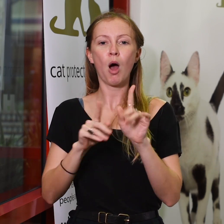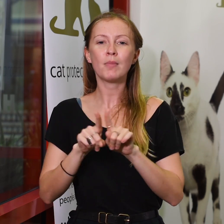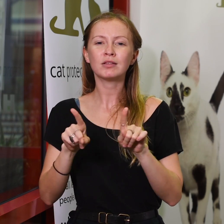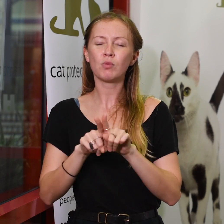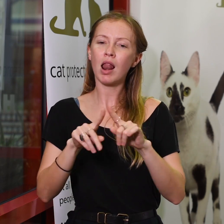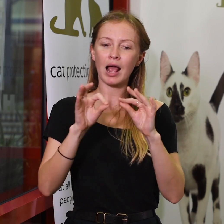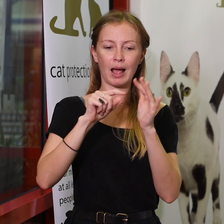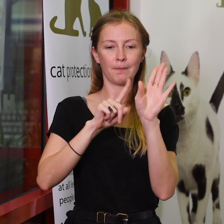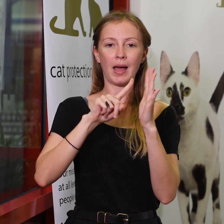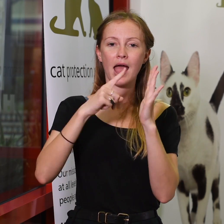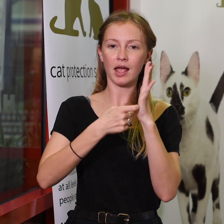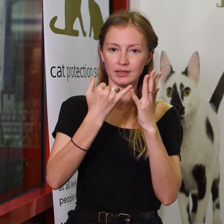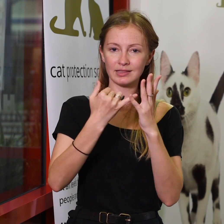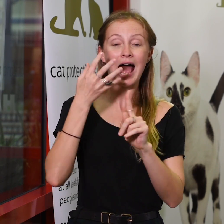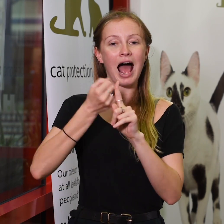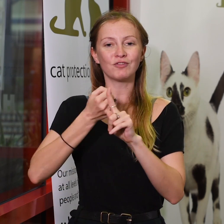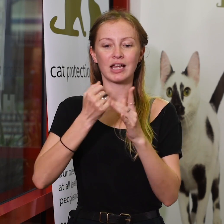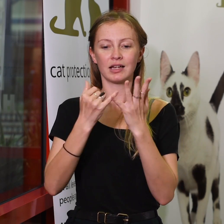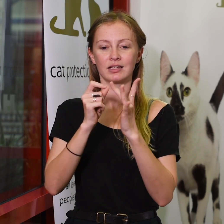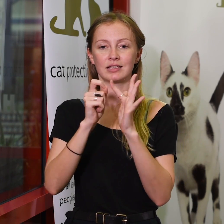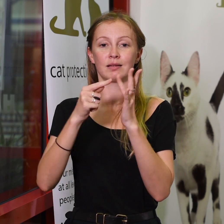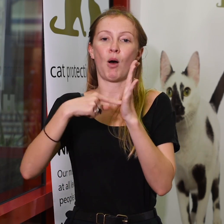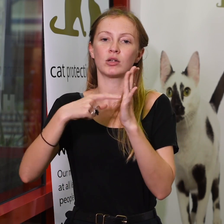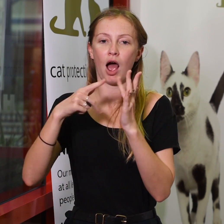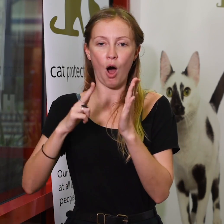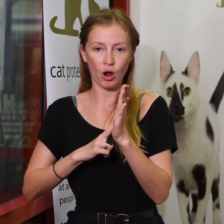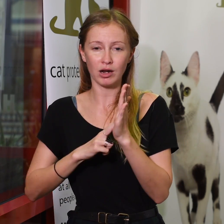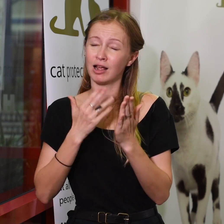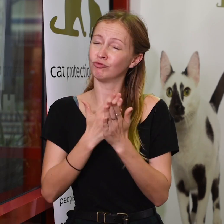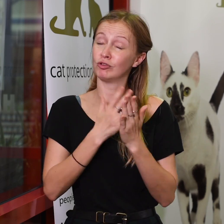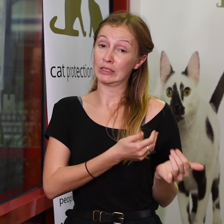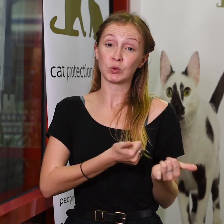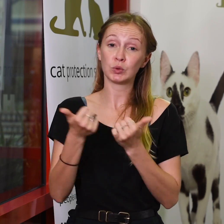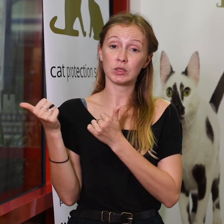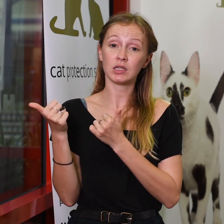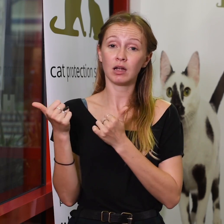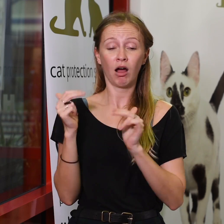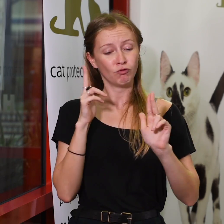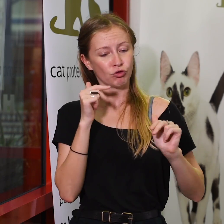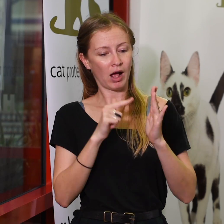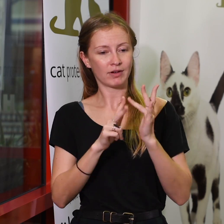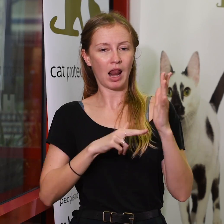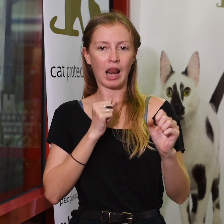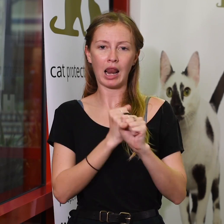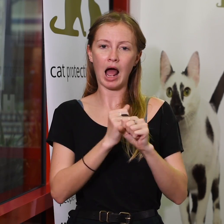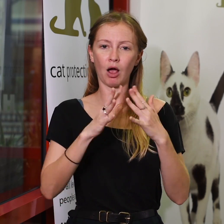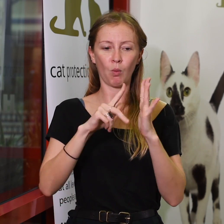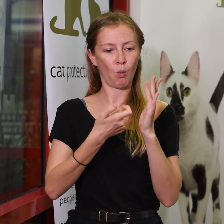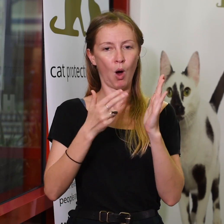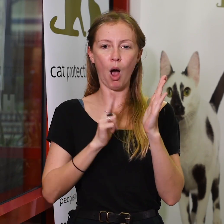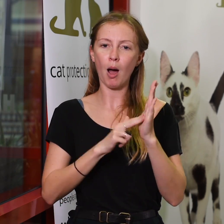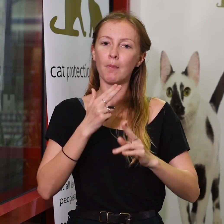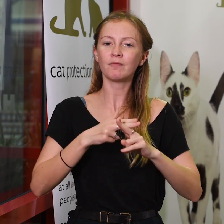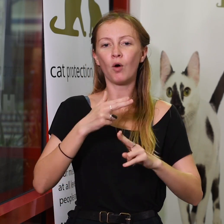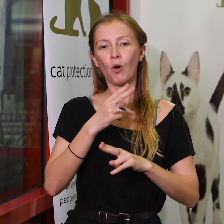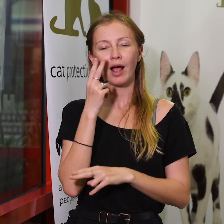Bayer's Advocate Spot On is really effective in cats for treatment of lungworm and fleas and those